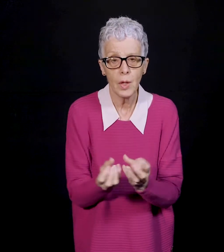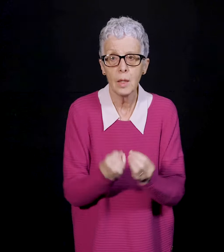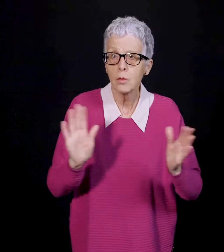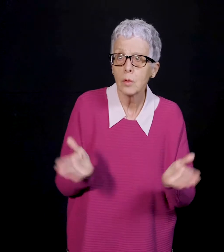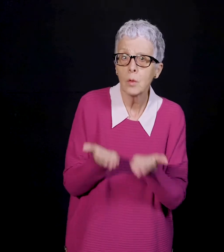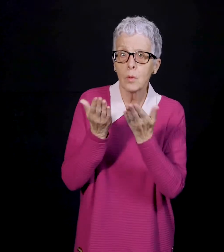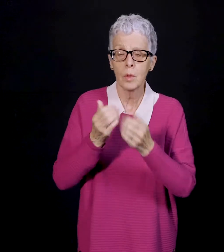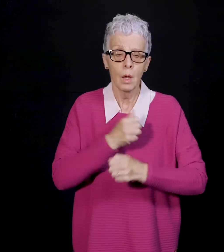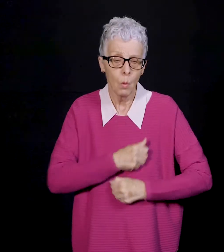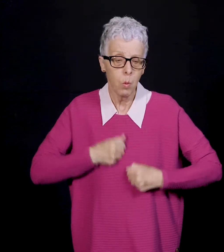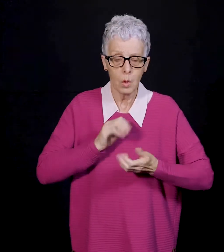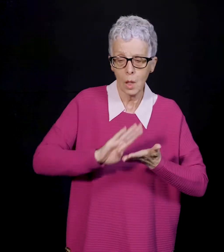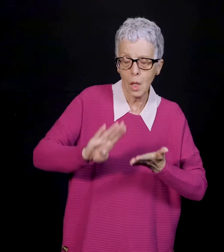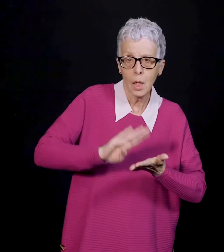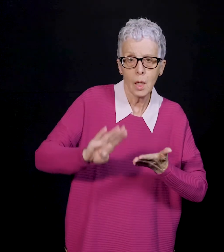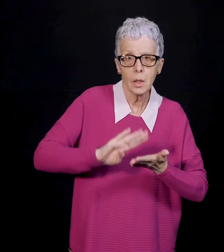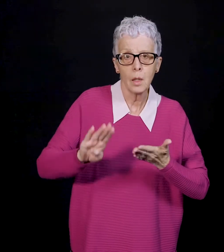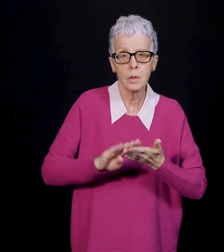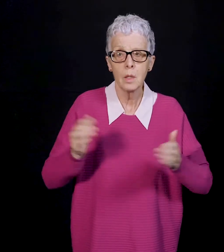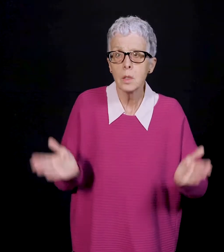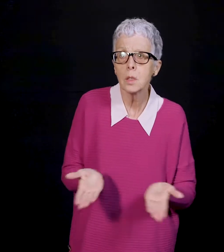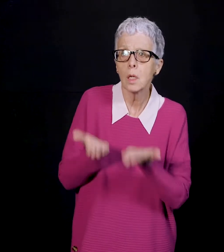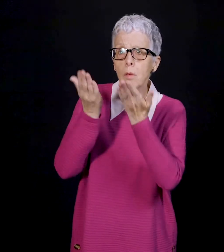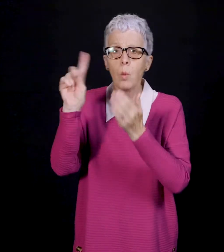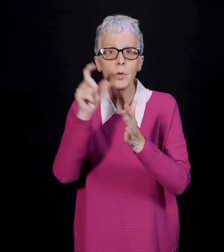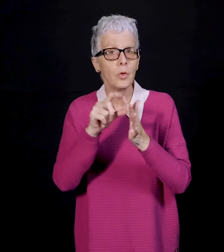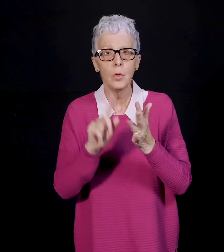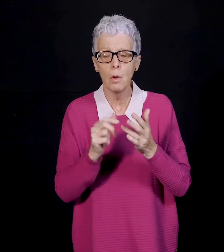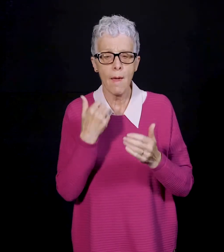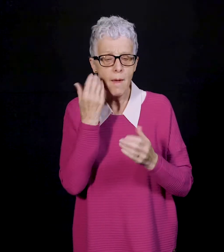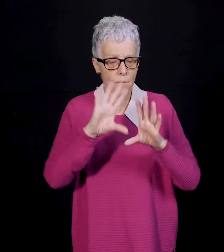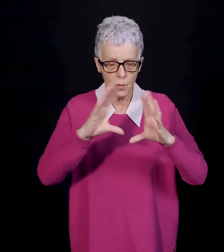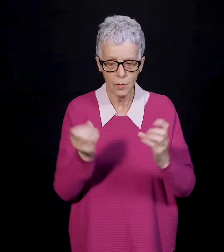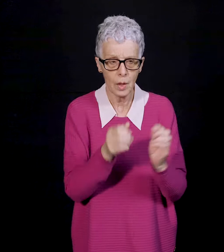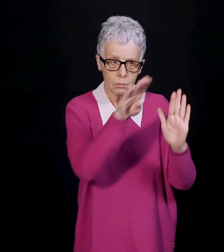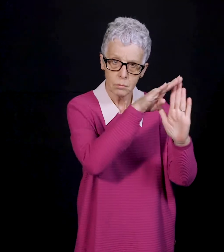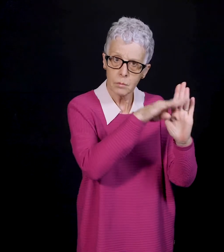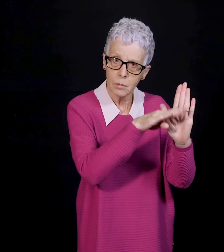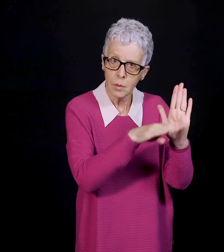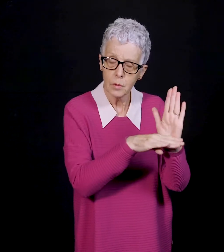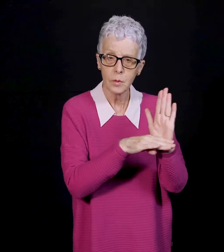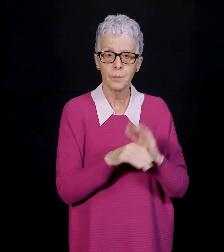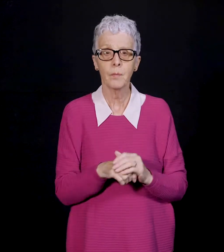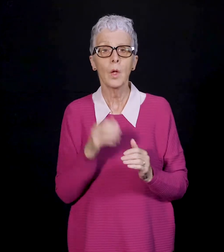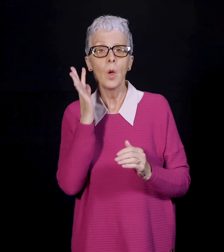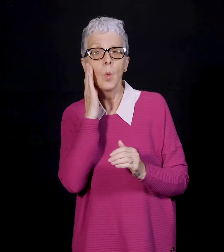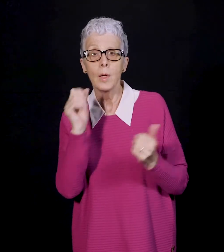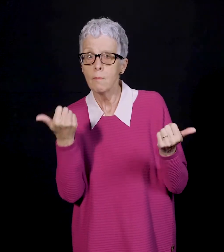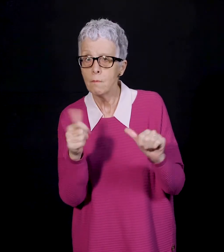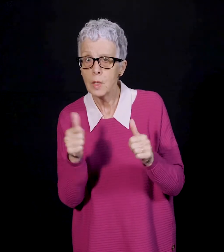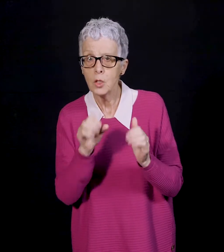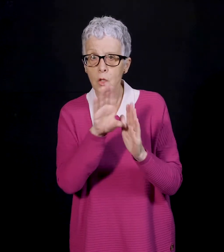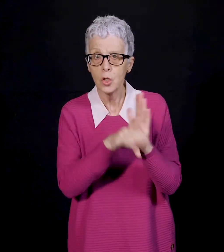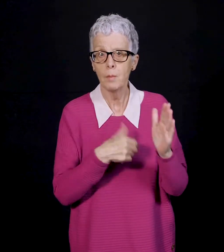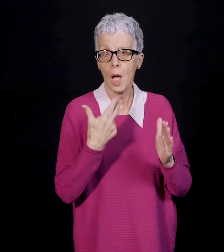ceremonial washing, the vestments, the sacrifices, all of these things. God laid out. And at the conclusion of that chapter, chapter